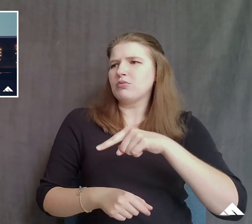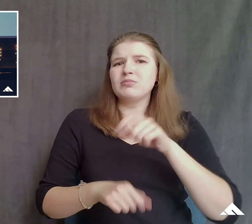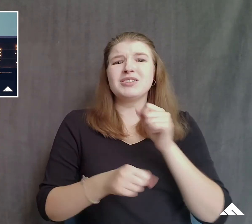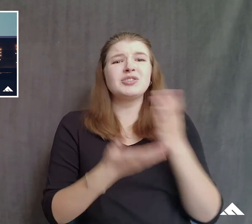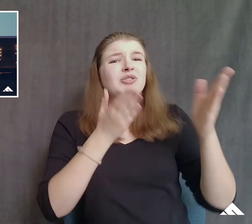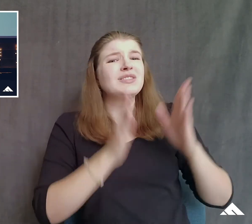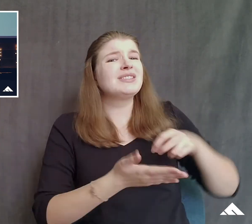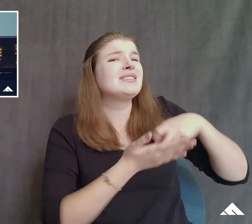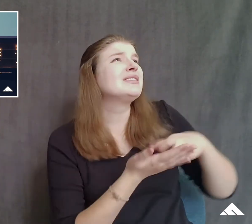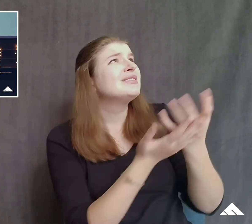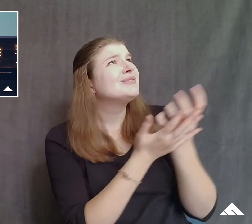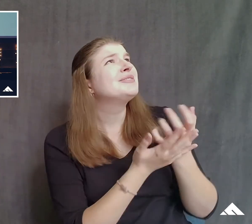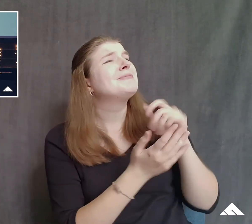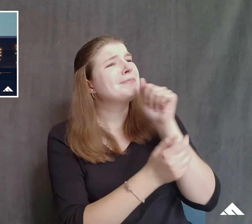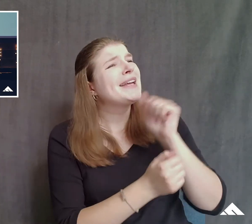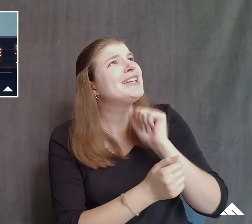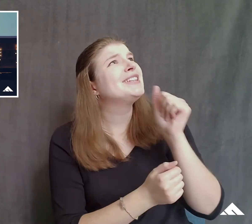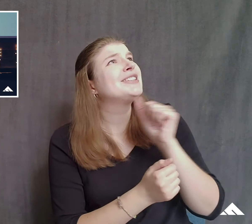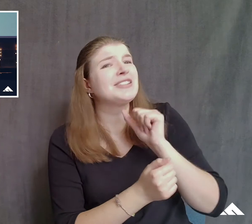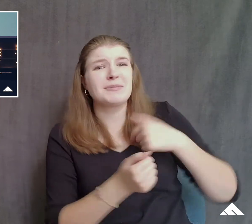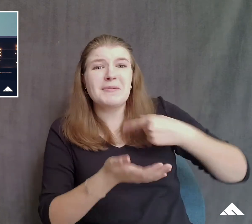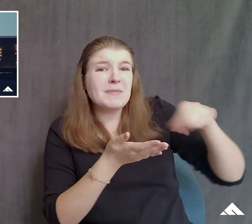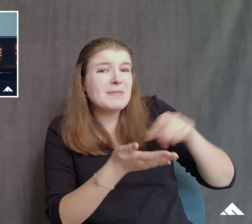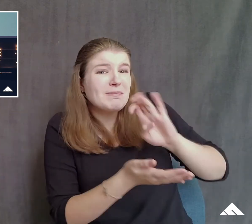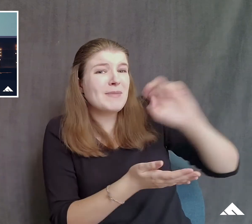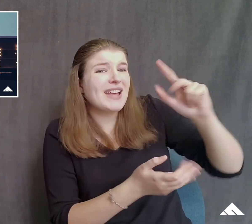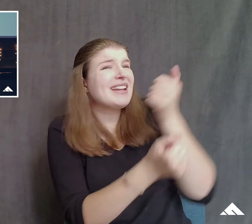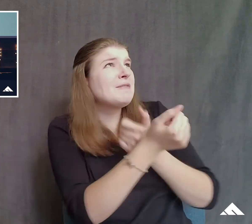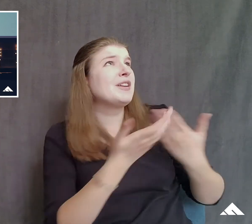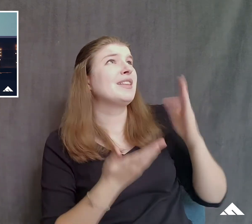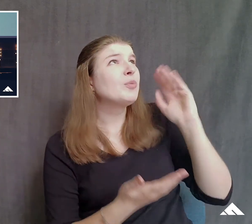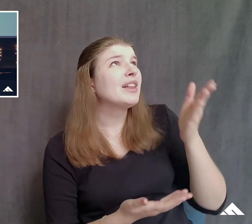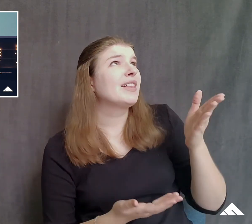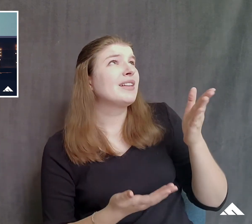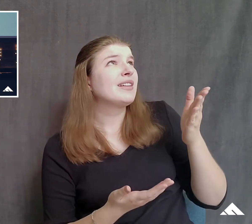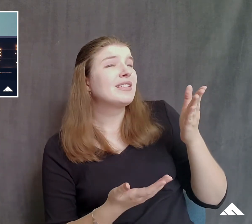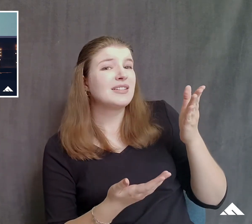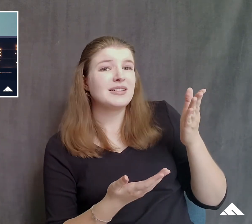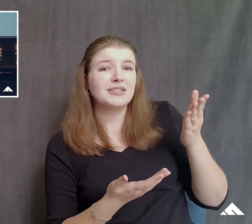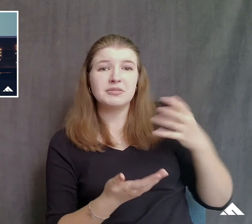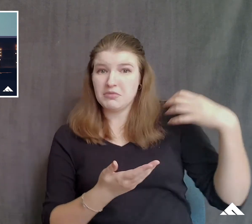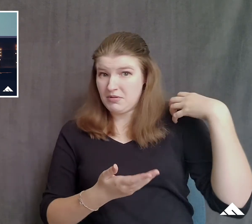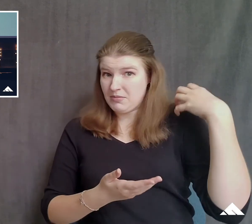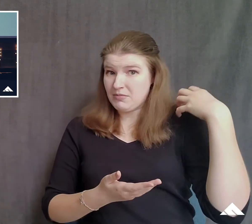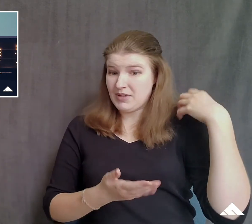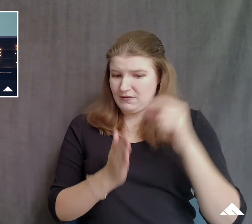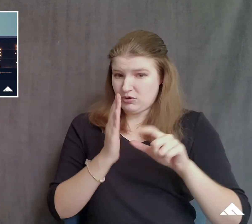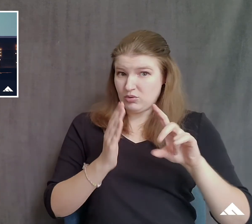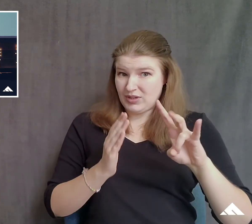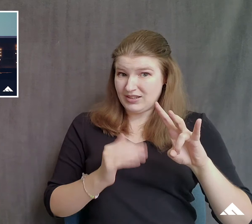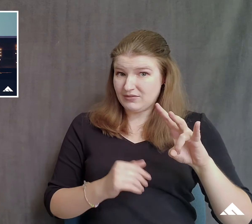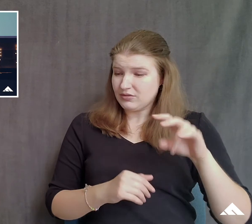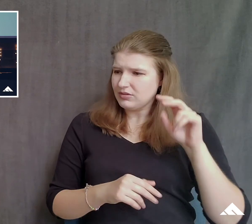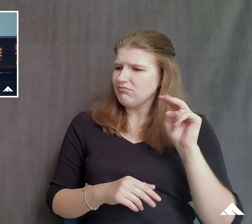'Be patient with me,' he begged, 'and I will pay back everything.' The servant's master, notice verse 27, took